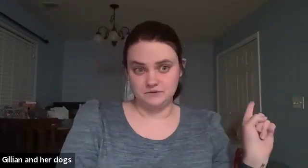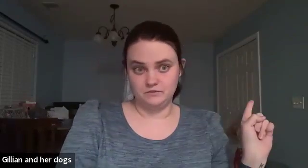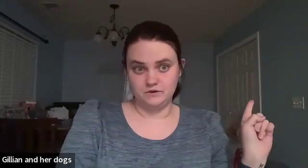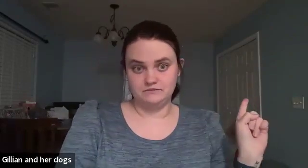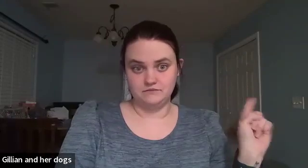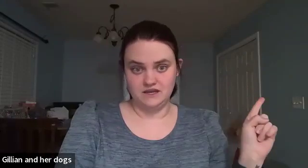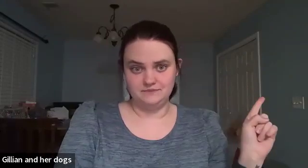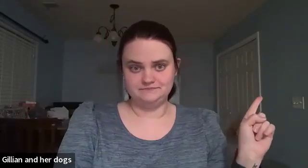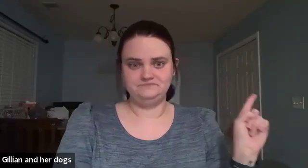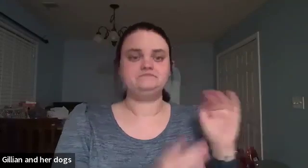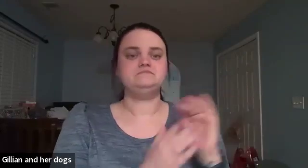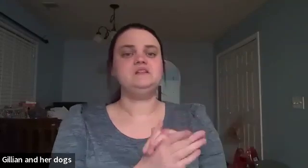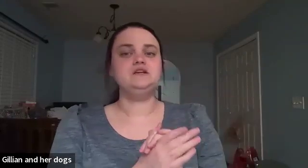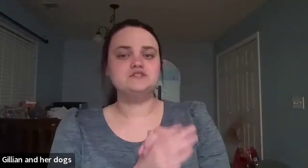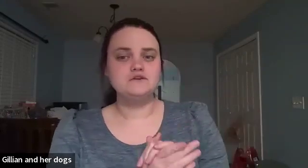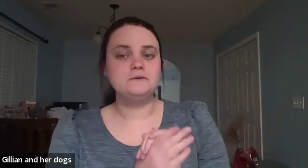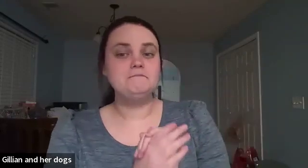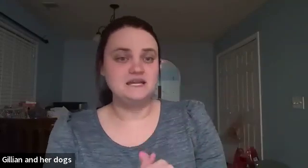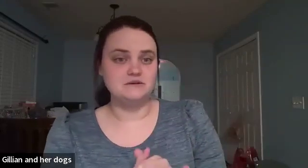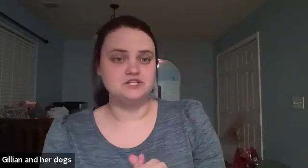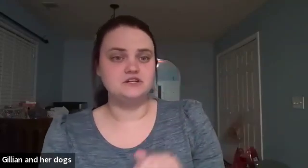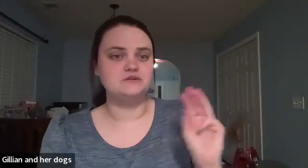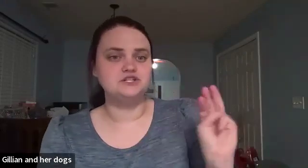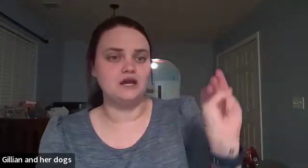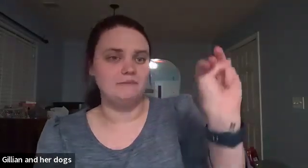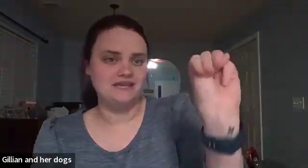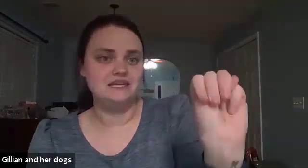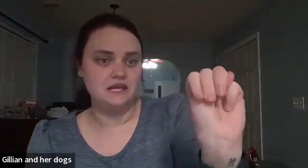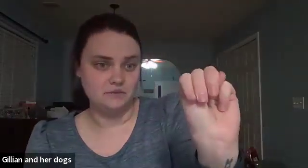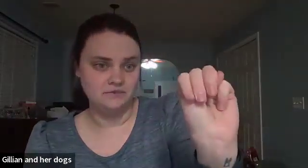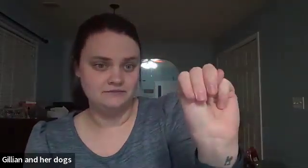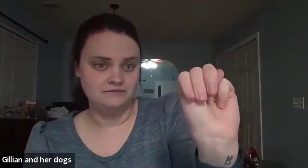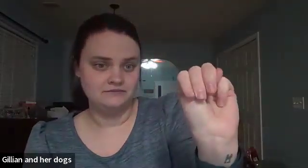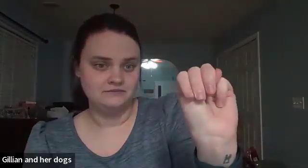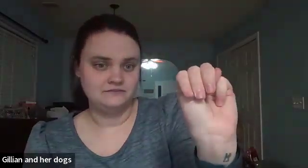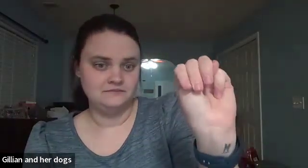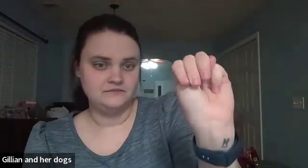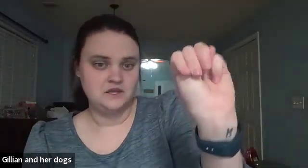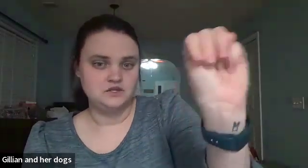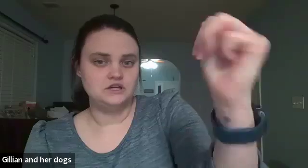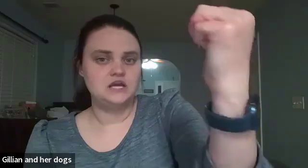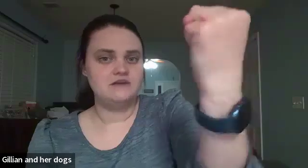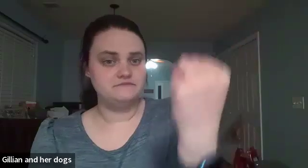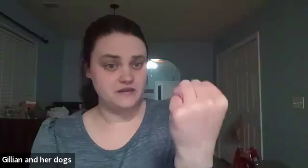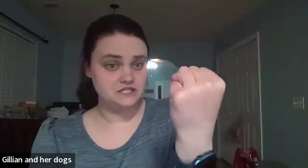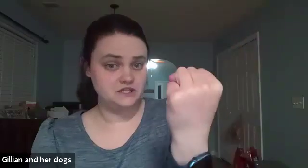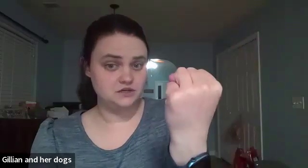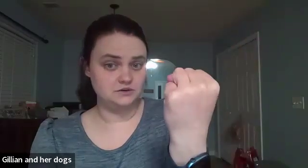different. Okay. So for Monday, what you're going to do is you're going to make an M. You're going to have it face